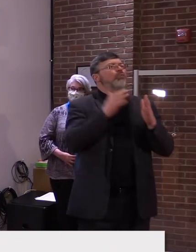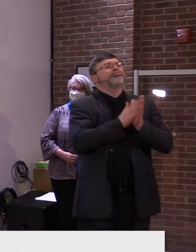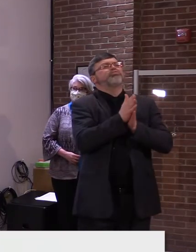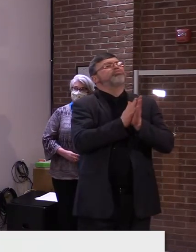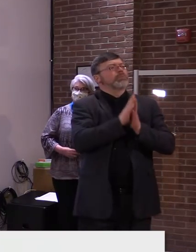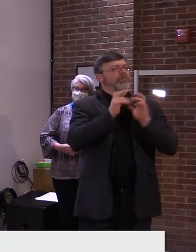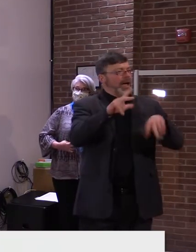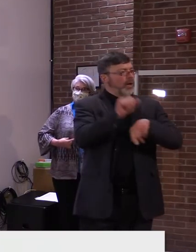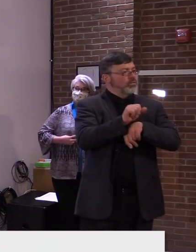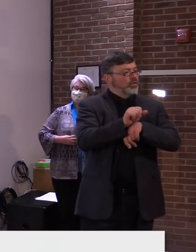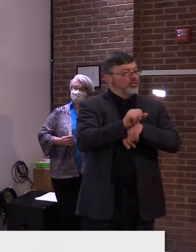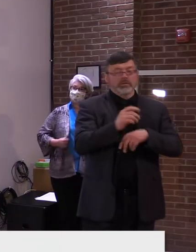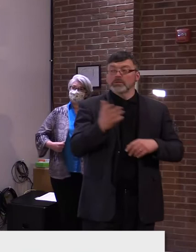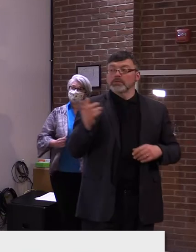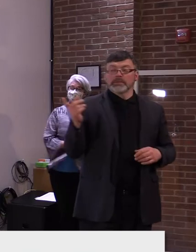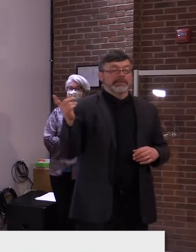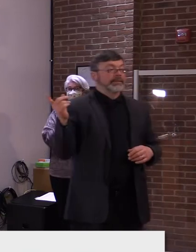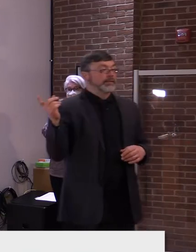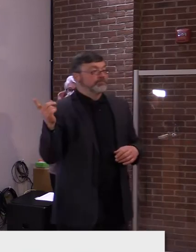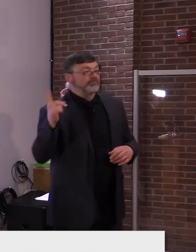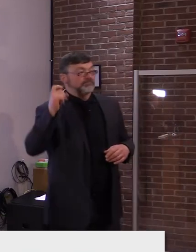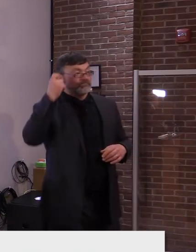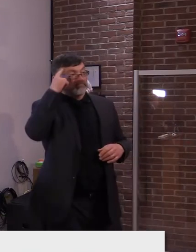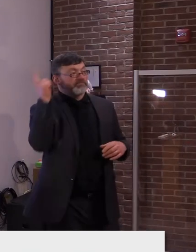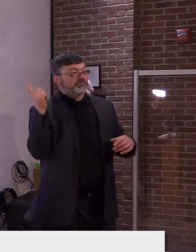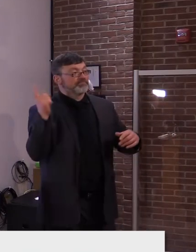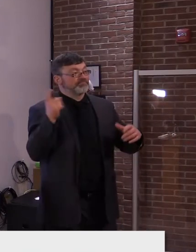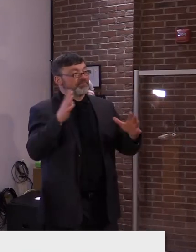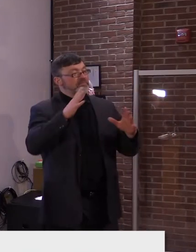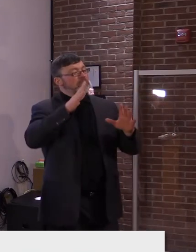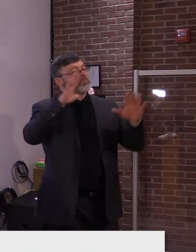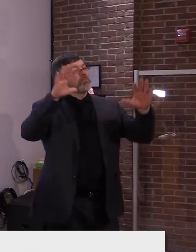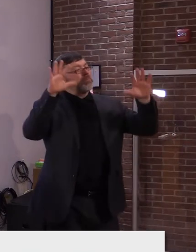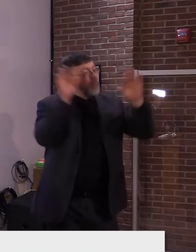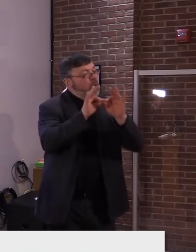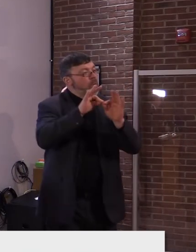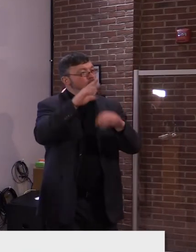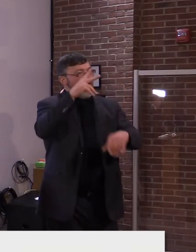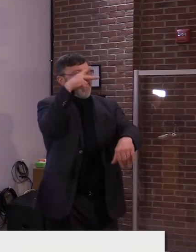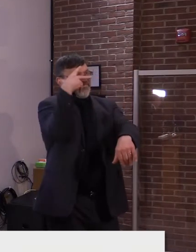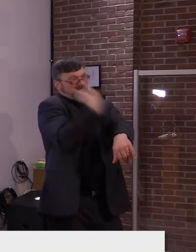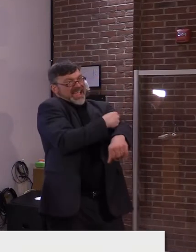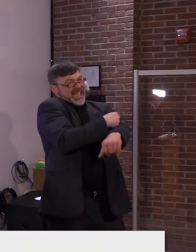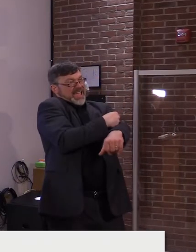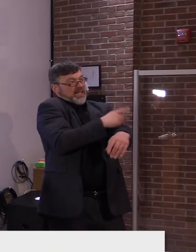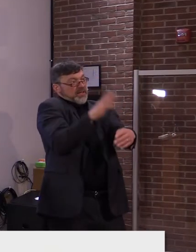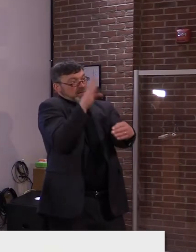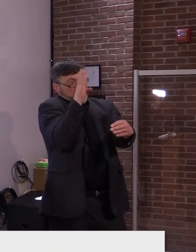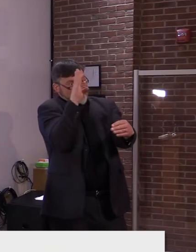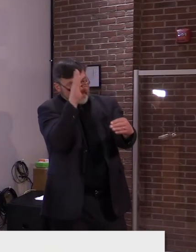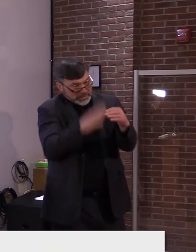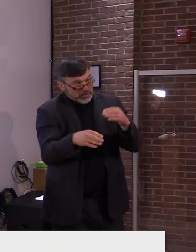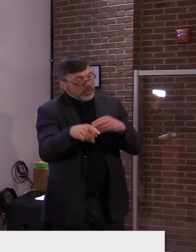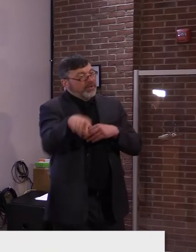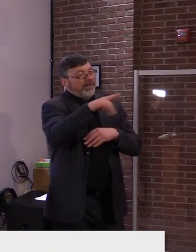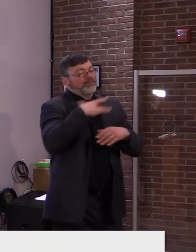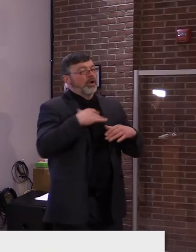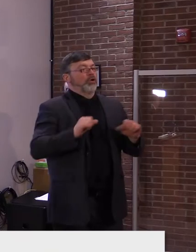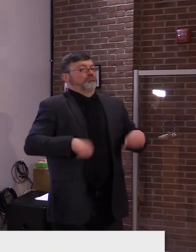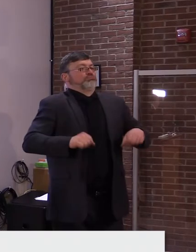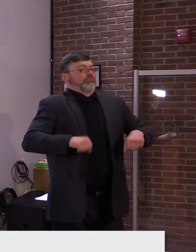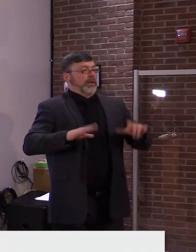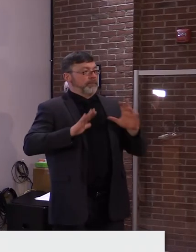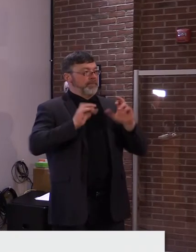getting people vaccinated, getting people more comfortable with getting back to work in the